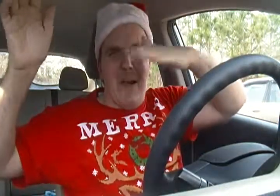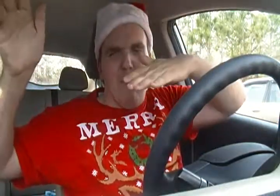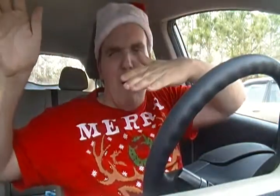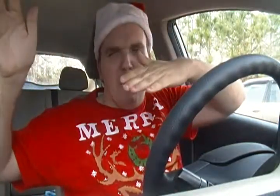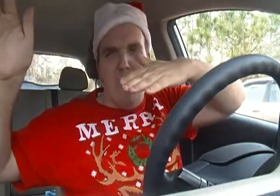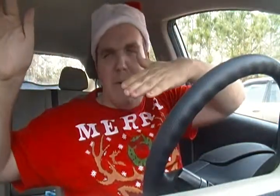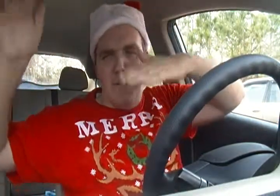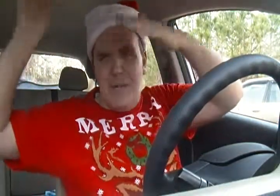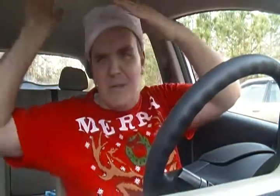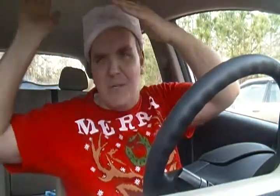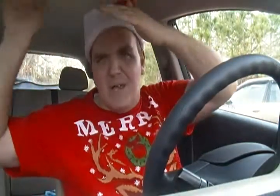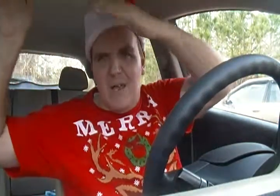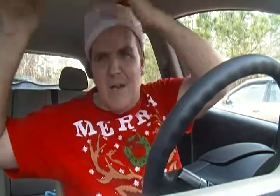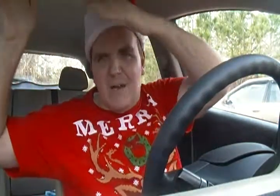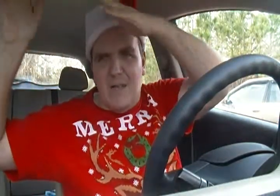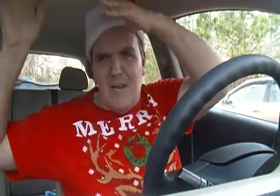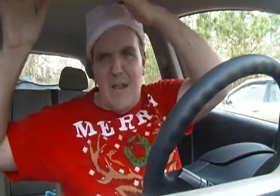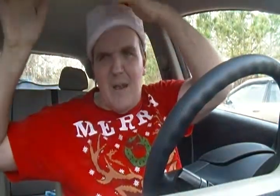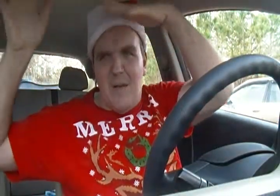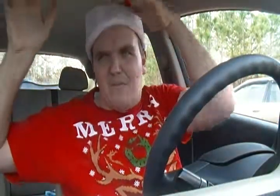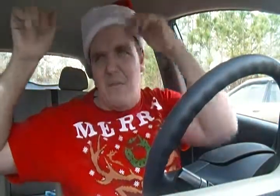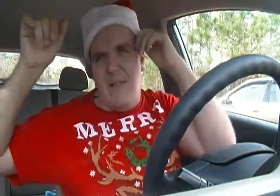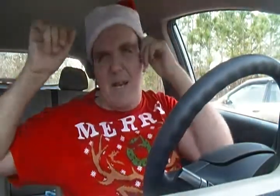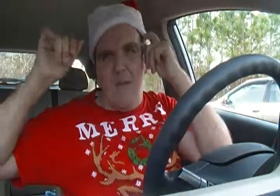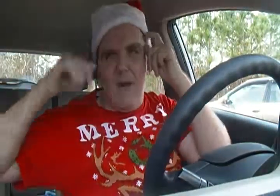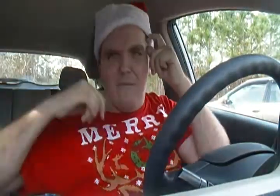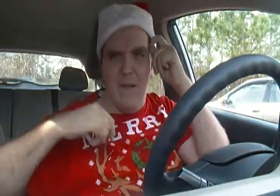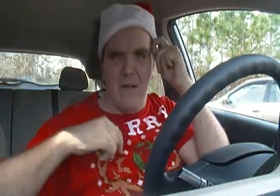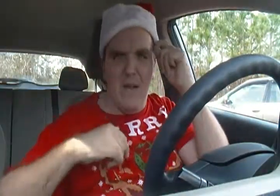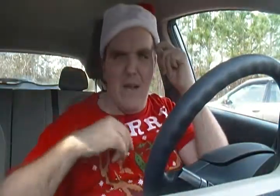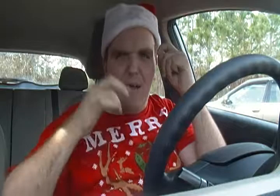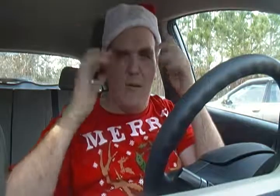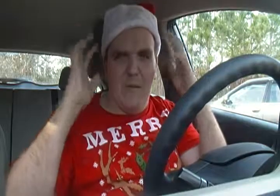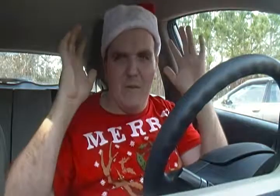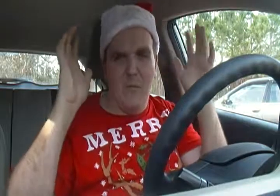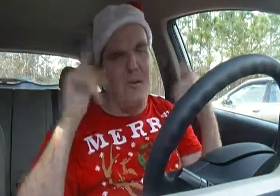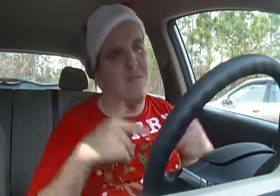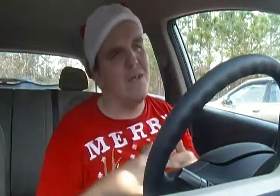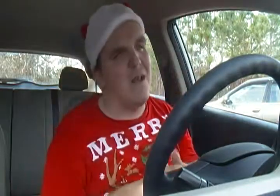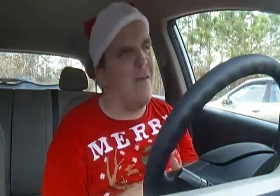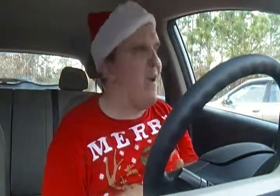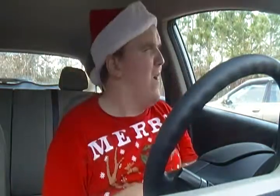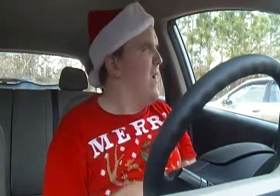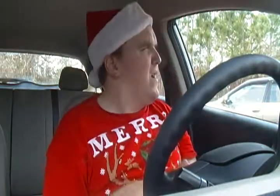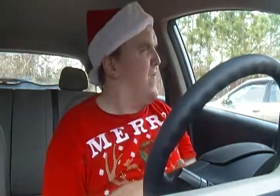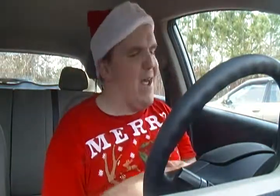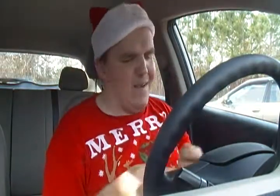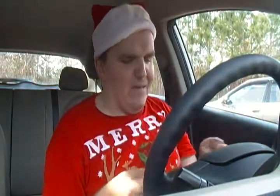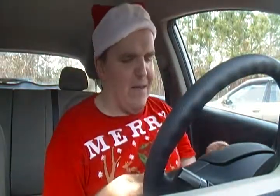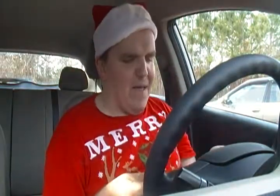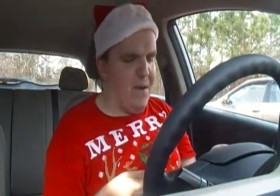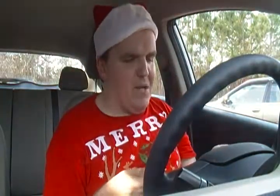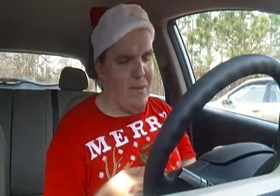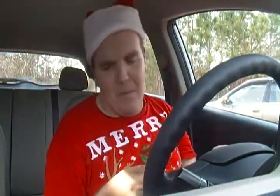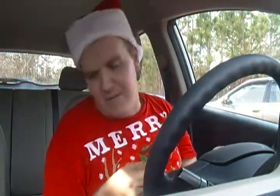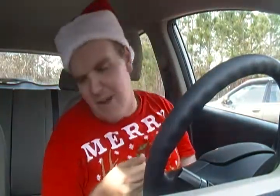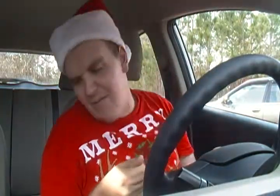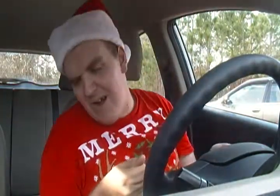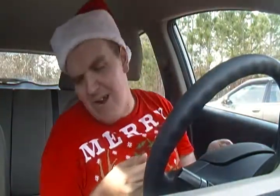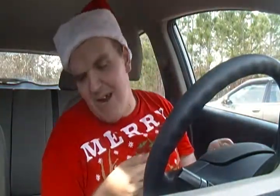ralphie are upstairs cleaning um cleaning up ralphie cleaning up ralphie's wounds and all that the dad's looking at the newspaper he's like randy